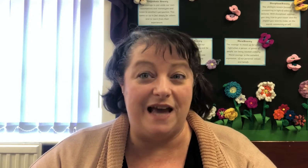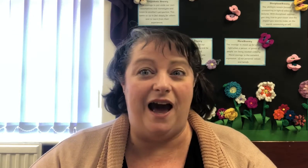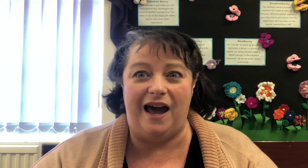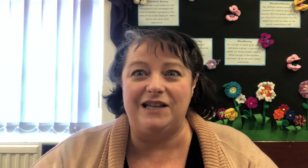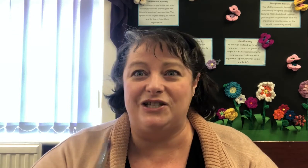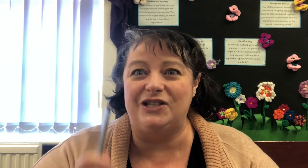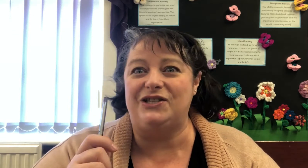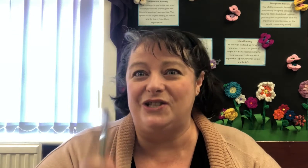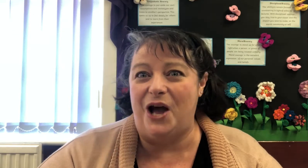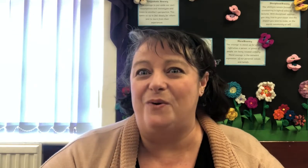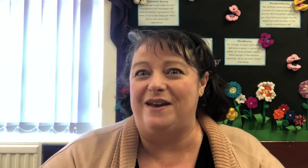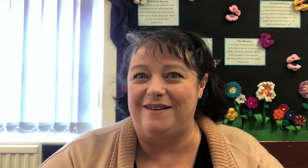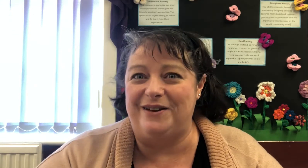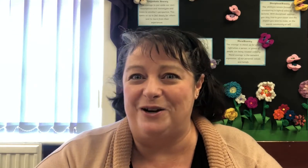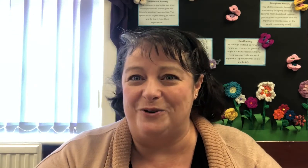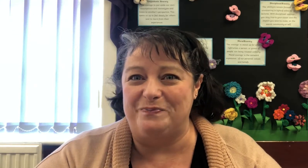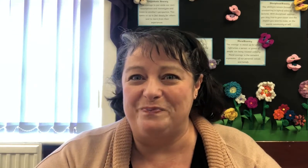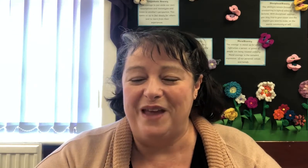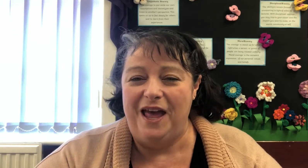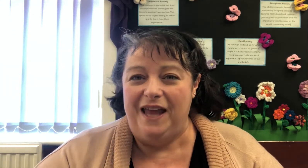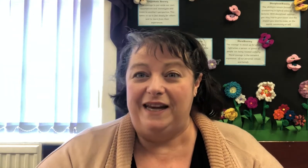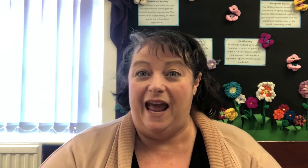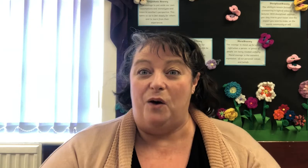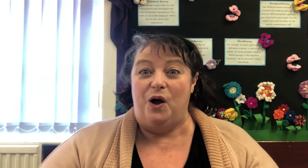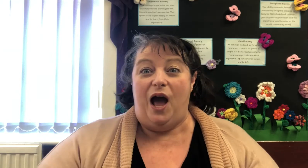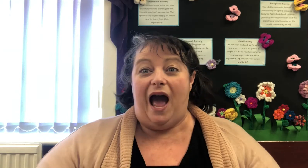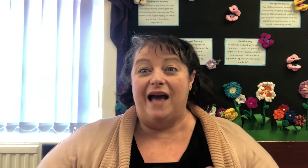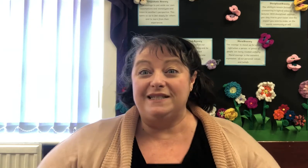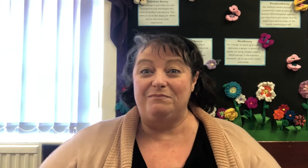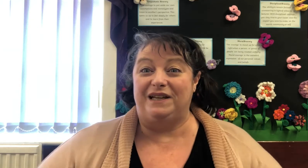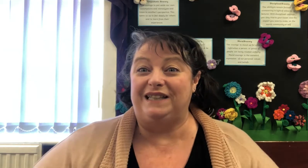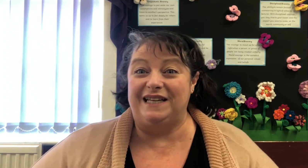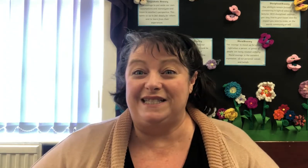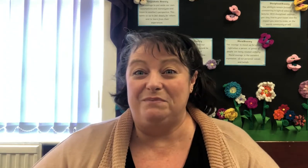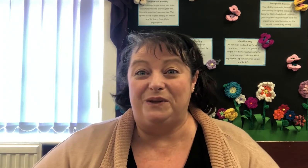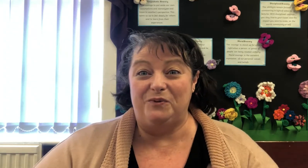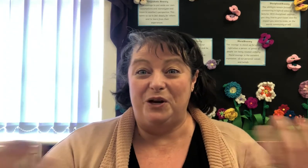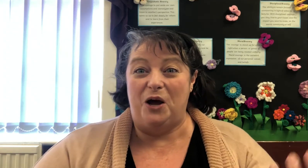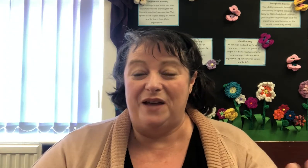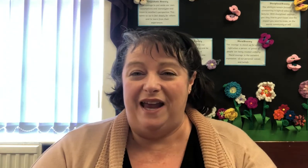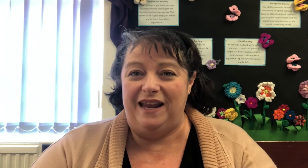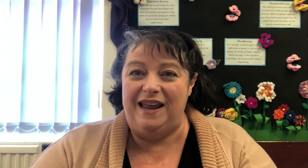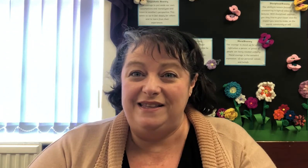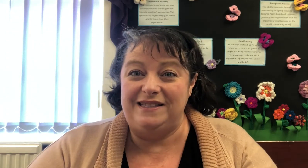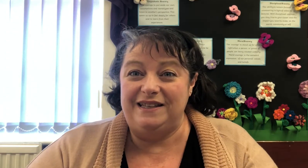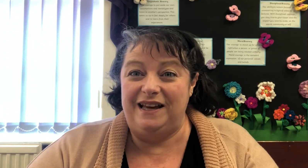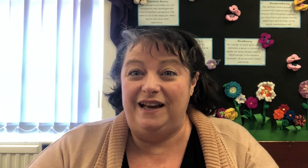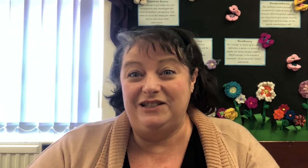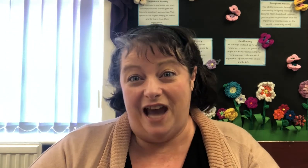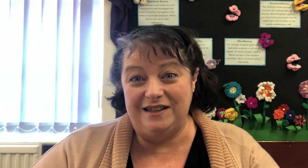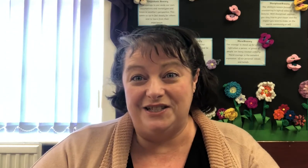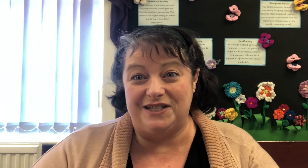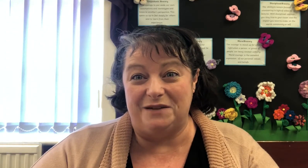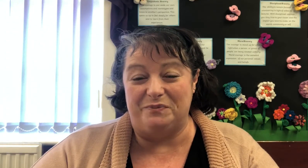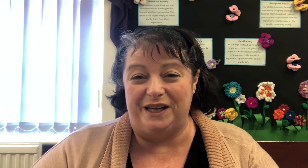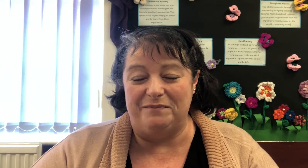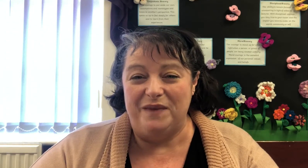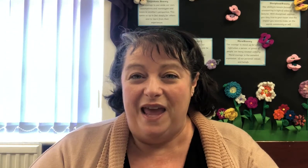I just know it will. Now, as a Monday Assembly, we know that it's a Challenge Assembly.